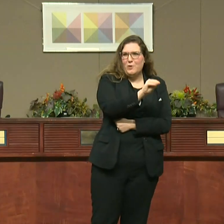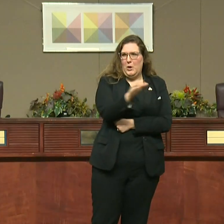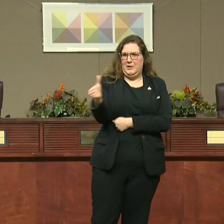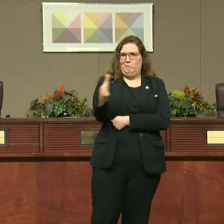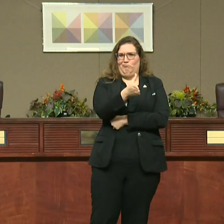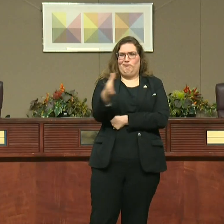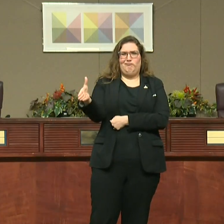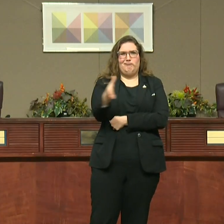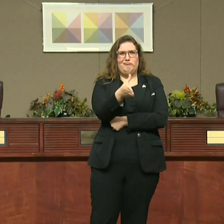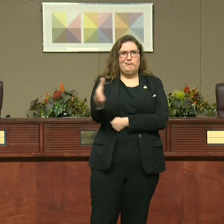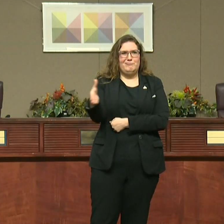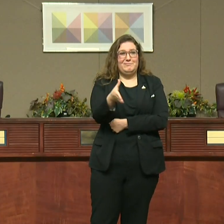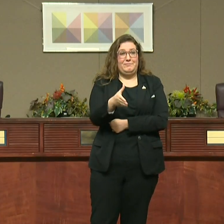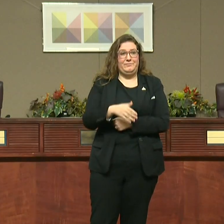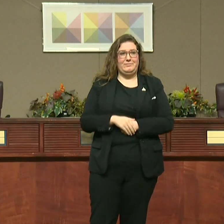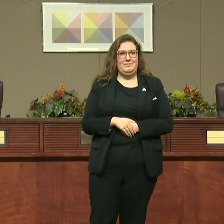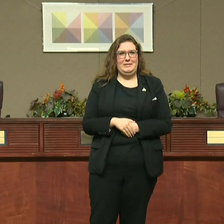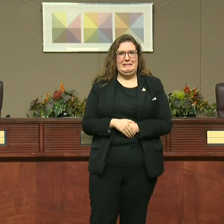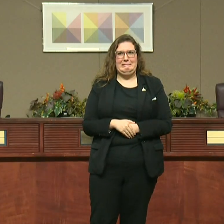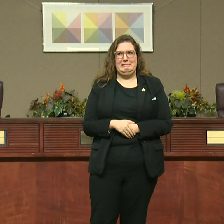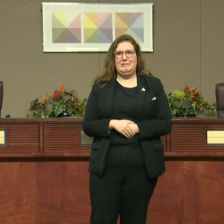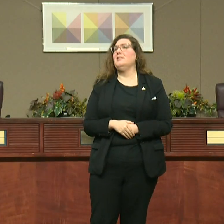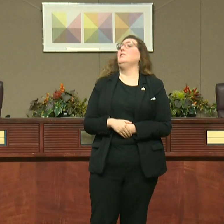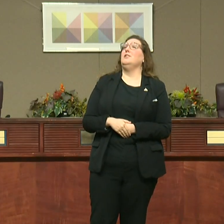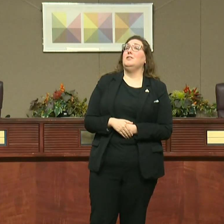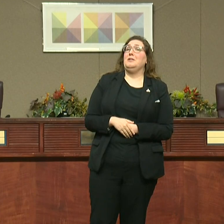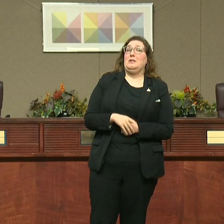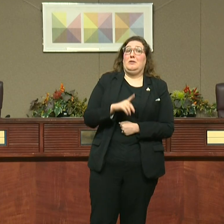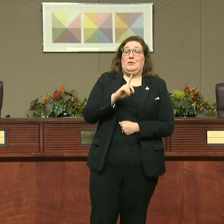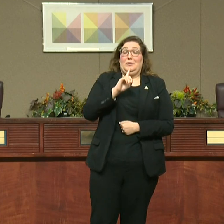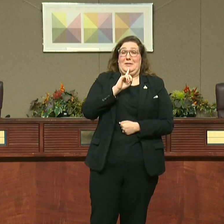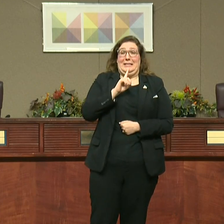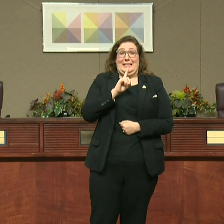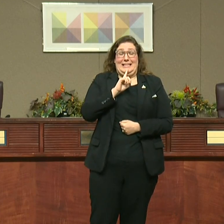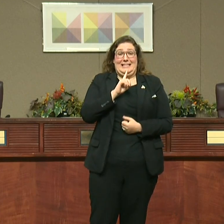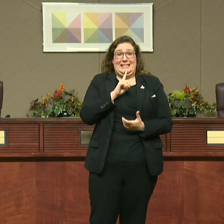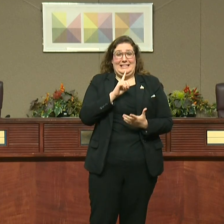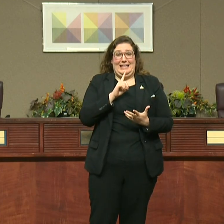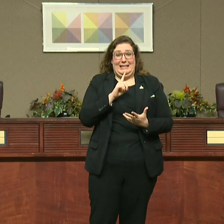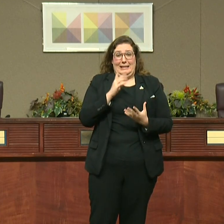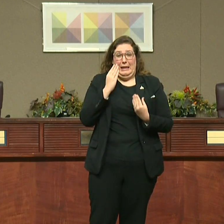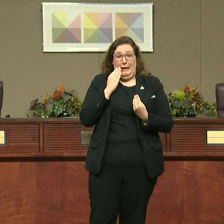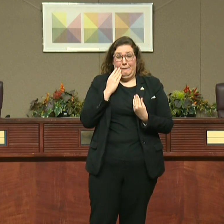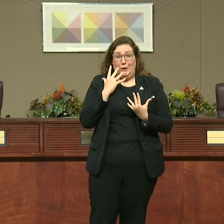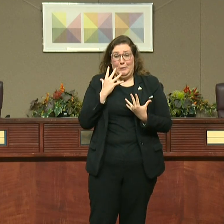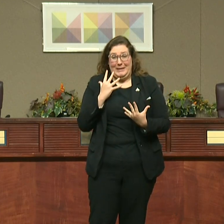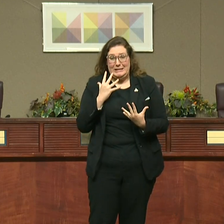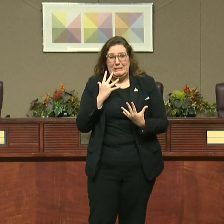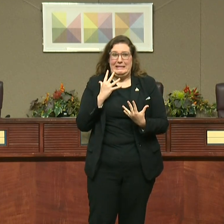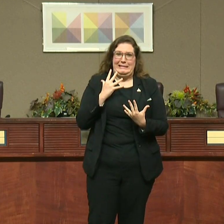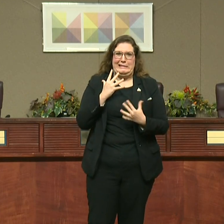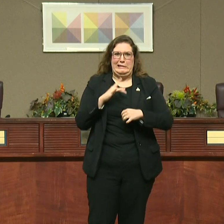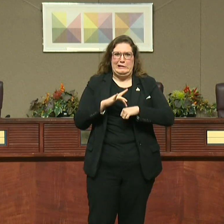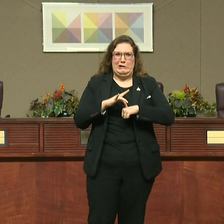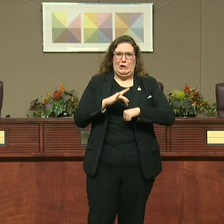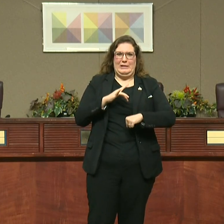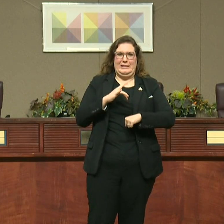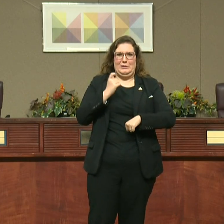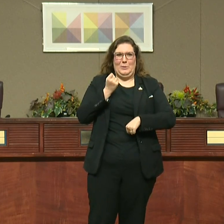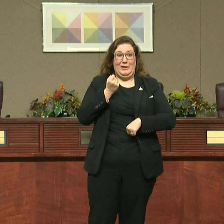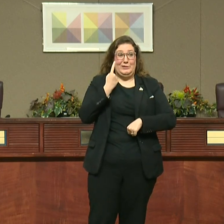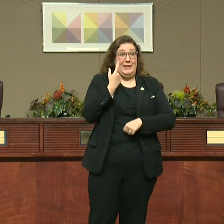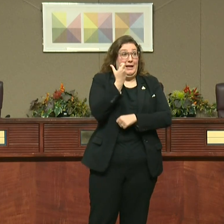Perhaps it's too early to really truly understand if the behaviors that we are seeing